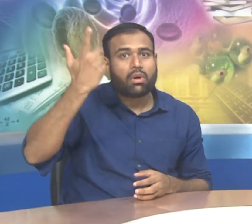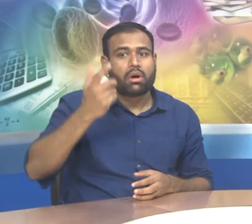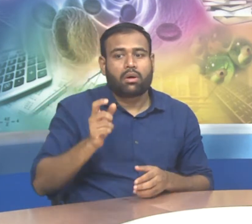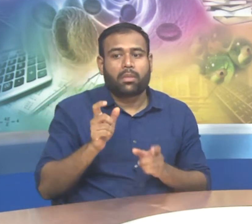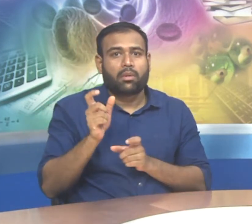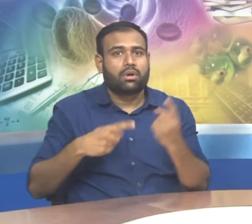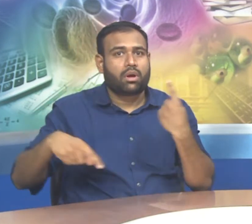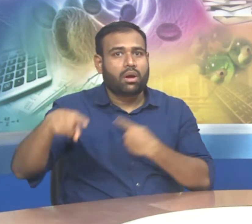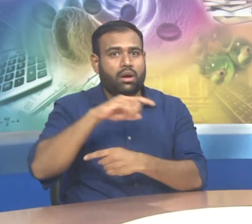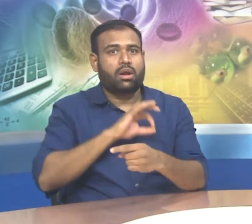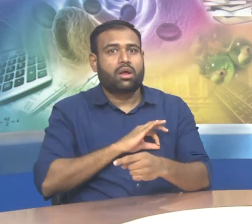India.